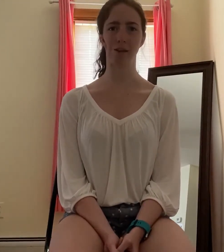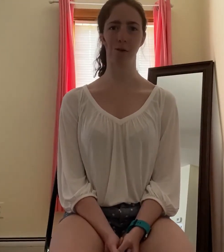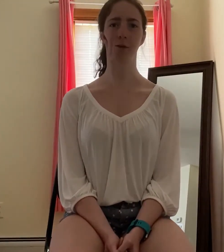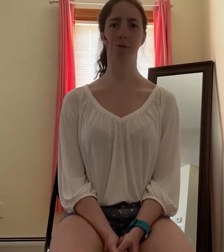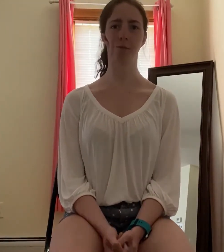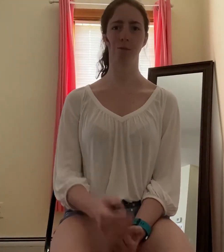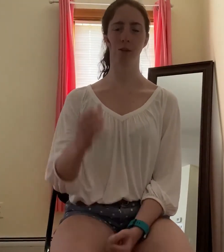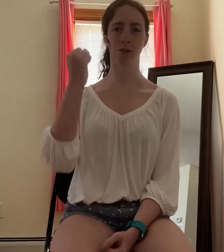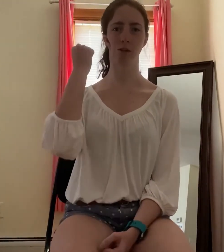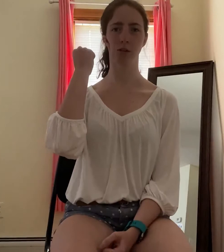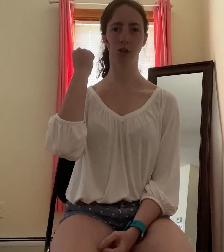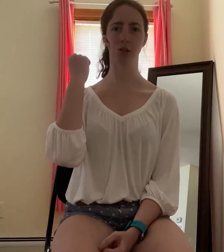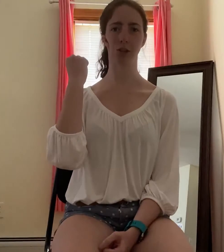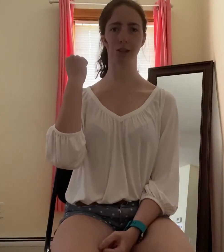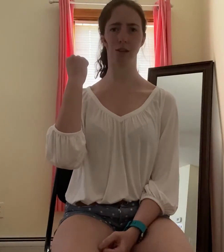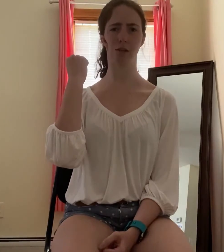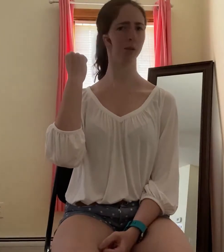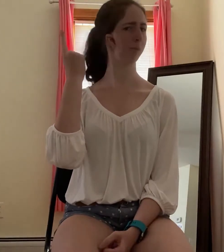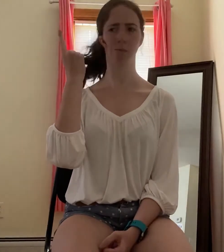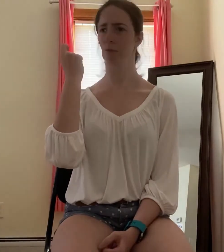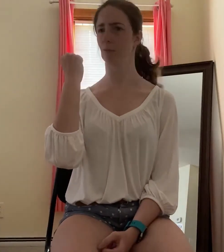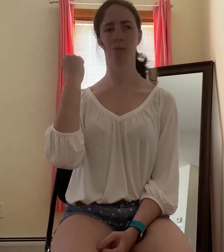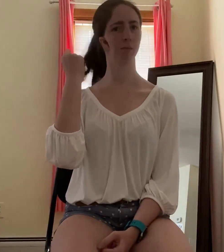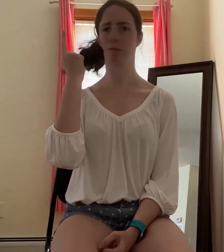for you. So you just go like this.